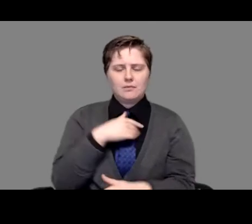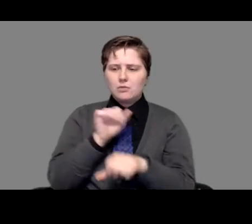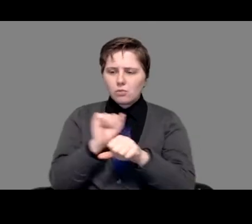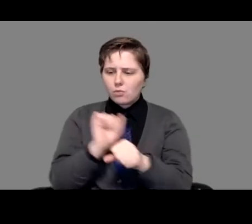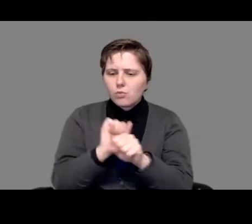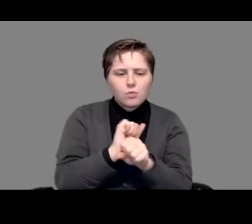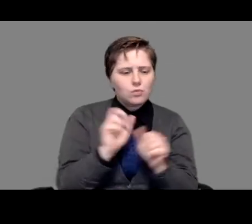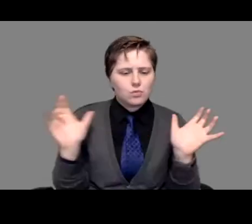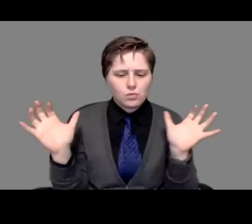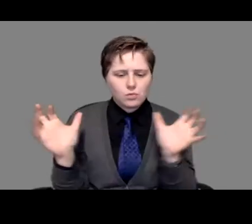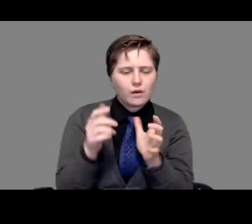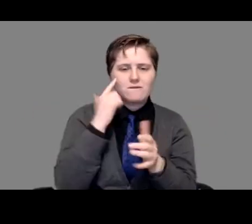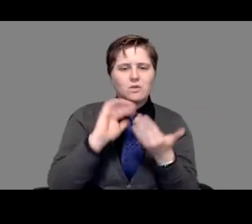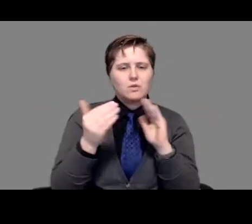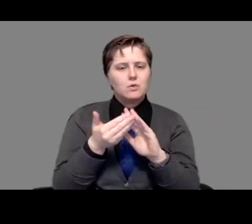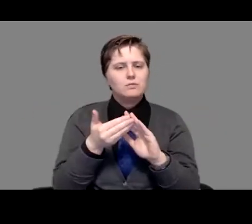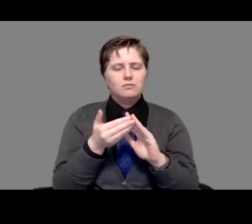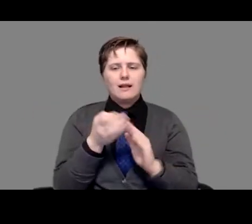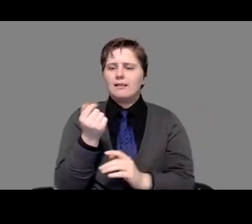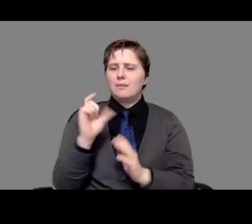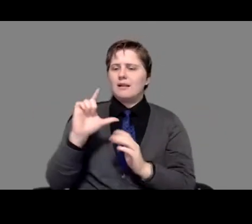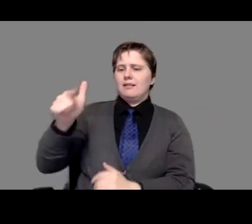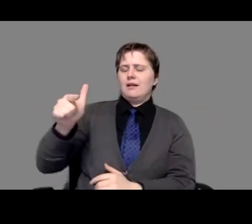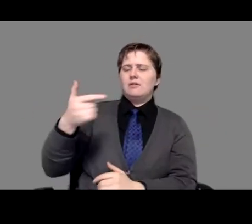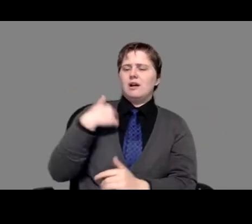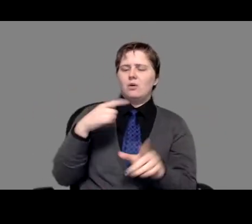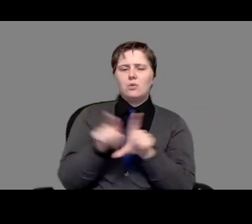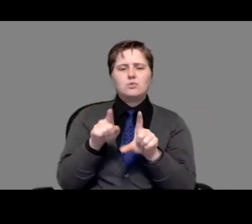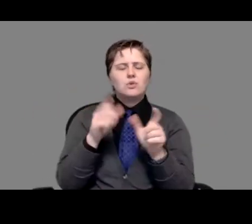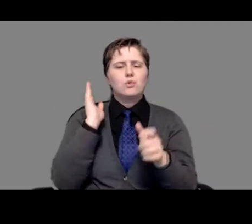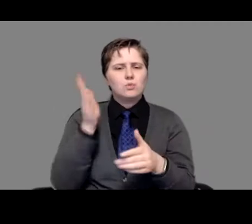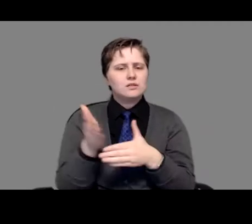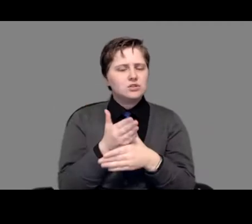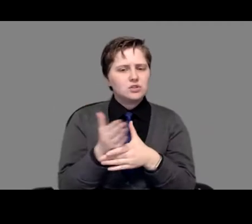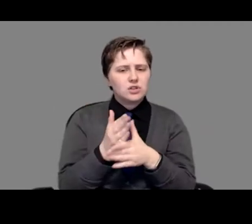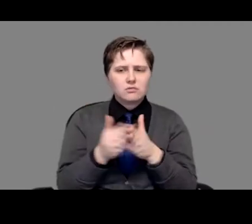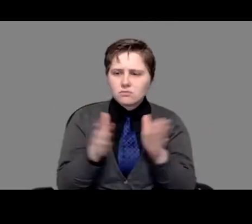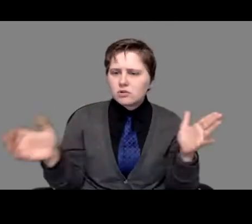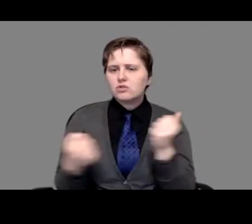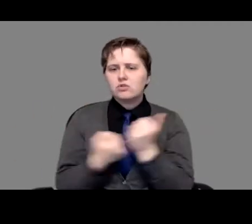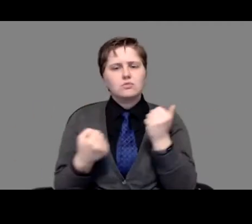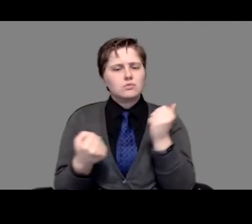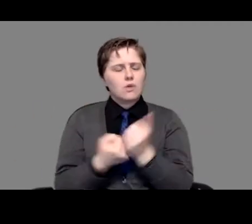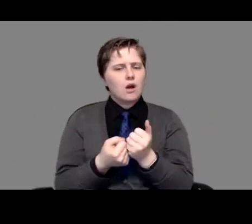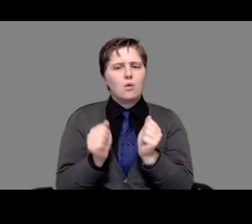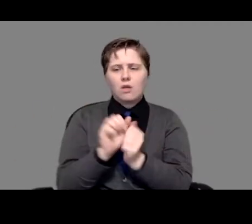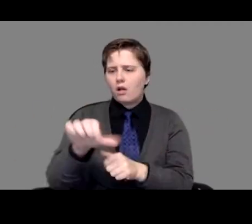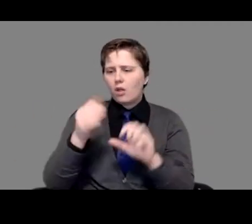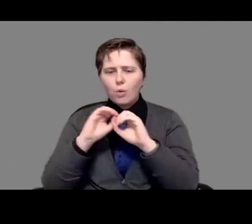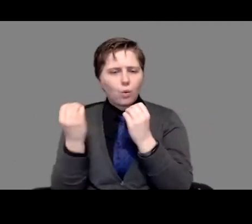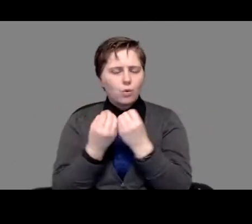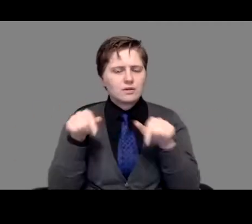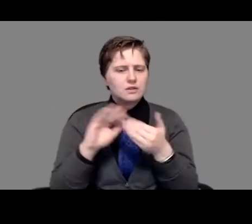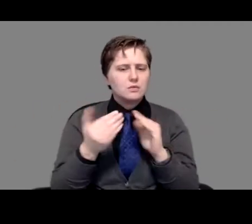together for the community. And then a little bit later, I'll share why it's important to follow other organizations in the community,